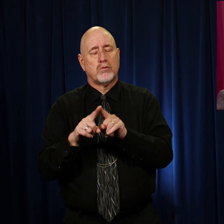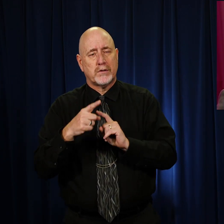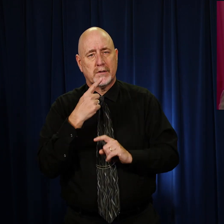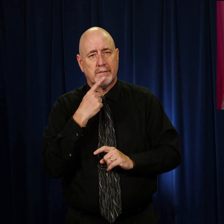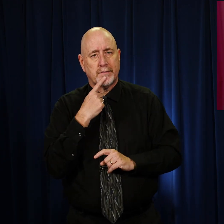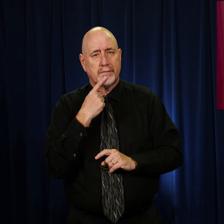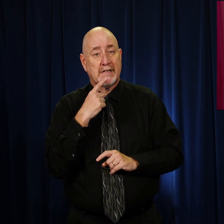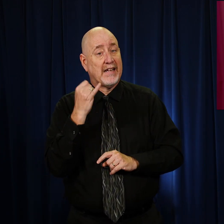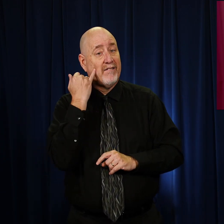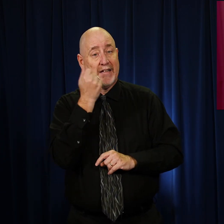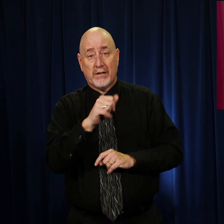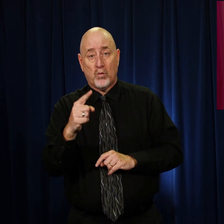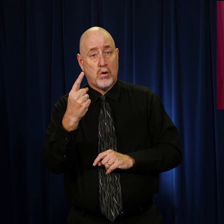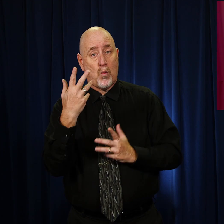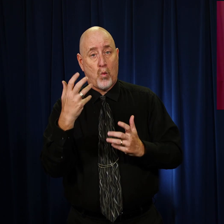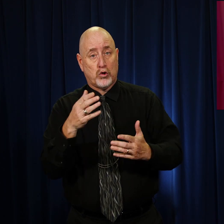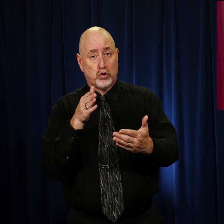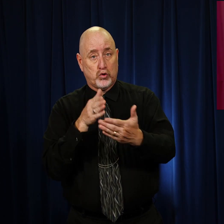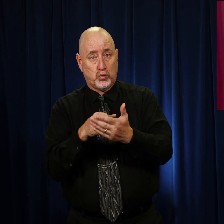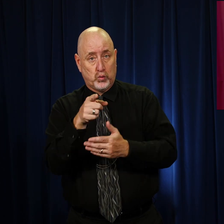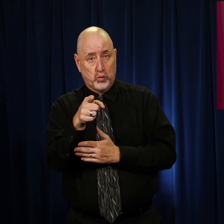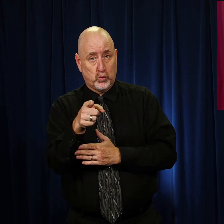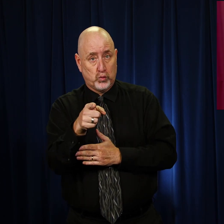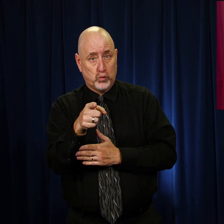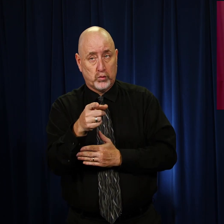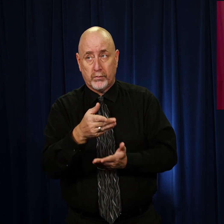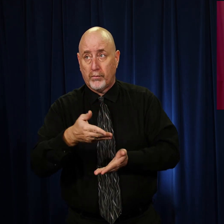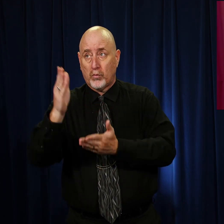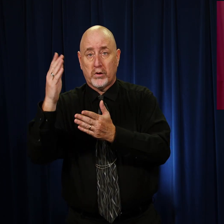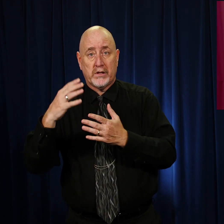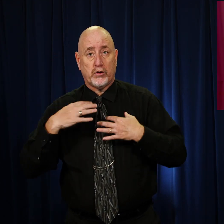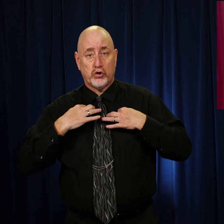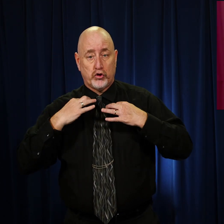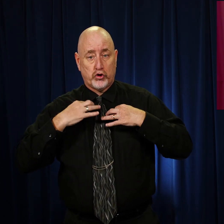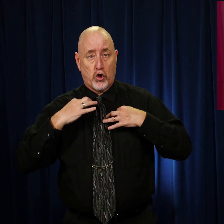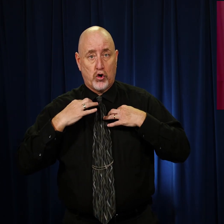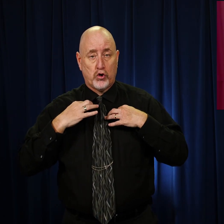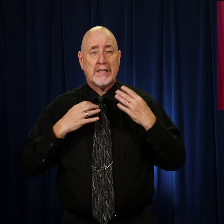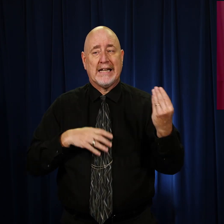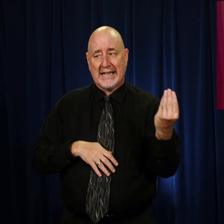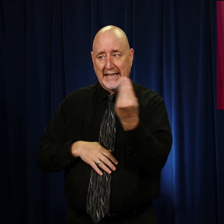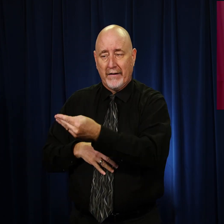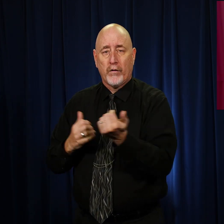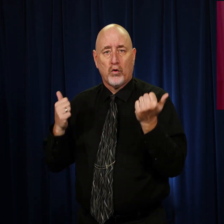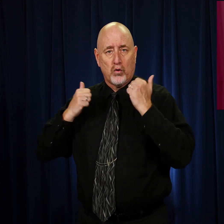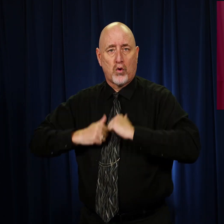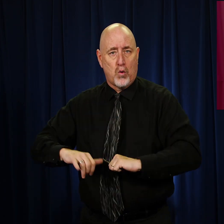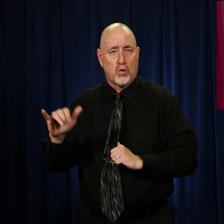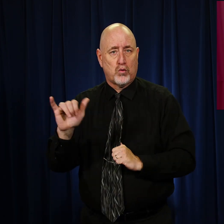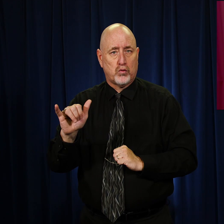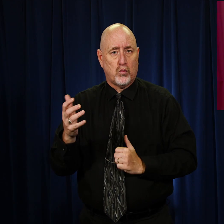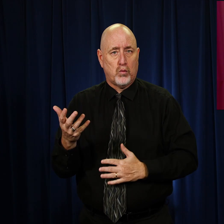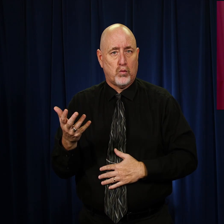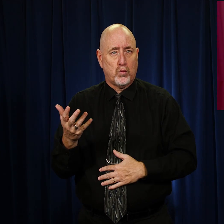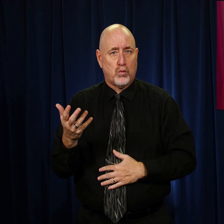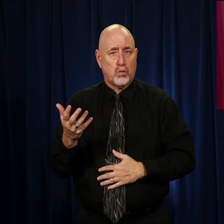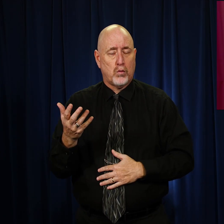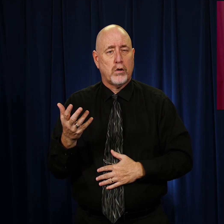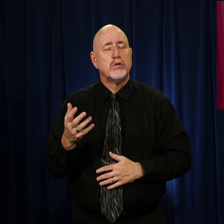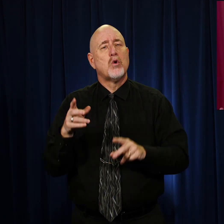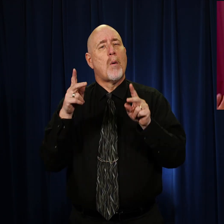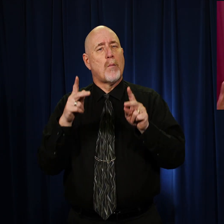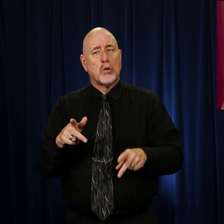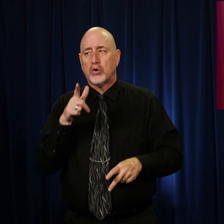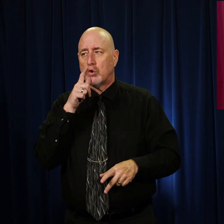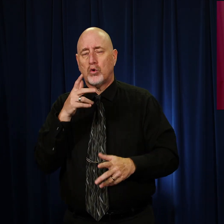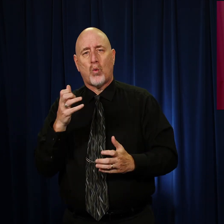say, if anyone wants to sue you and take your shirt, let him have your coat also. So here's a